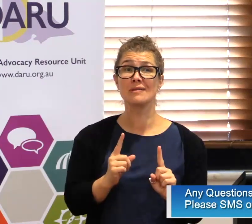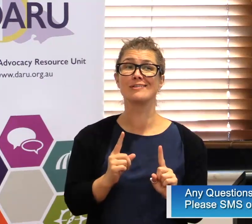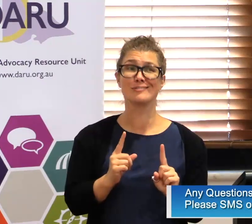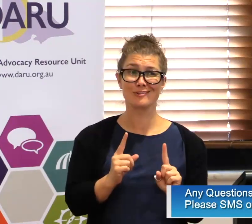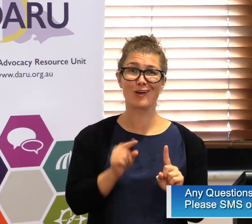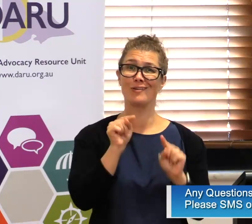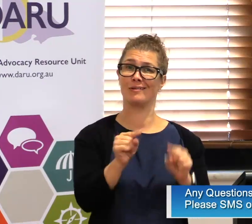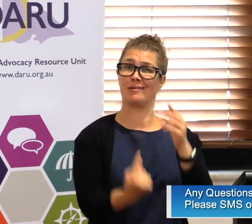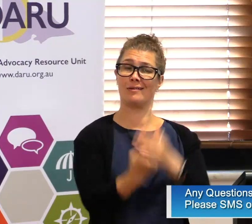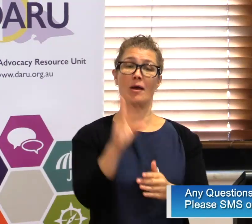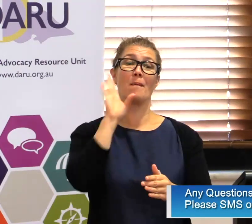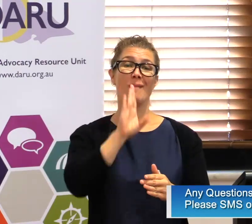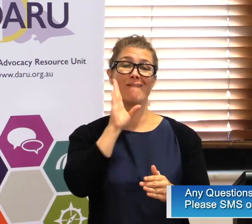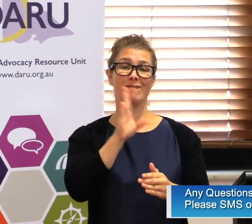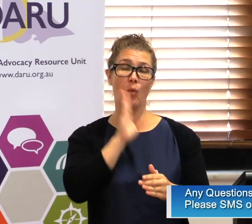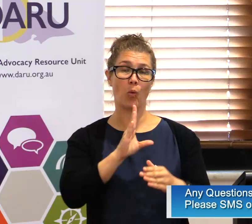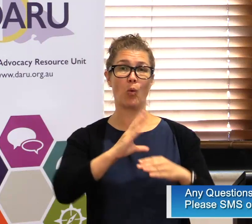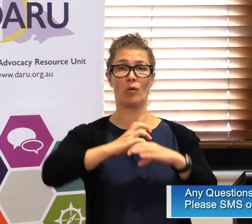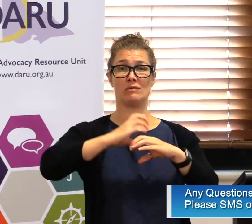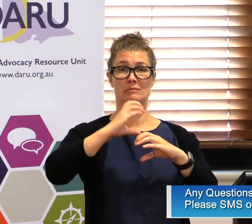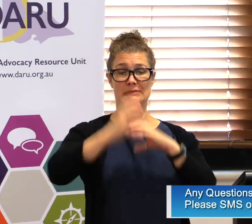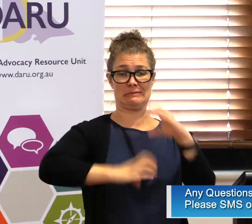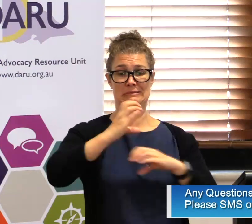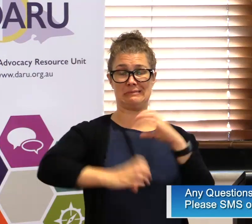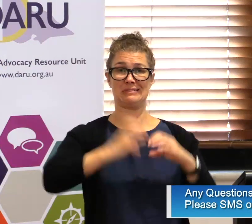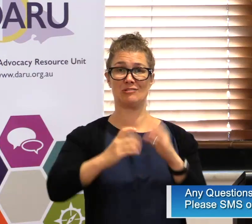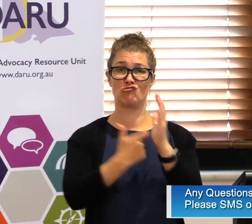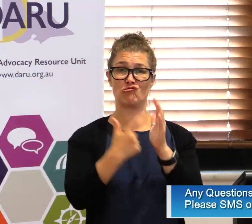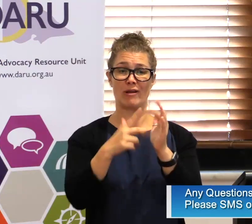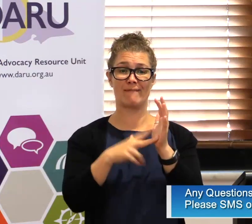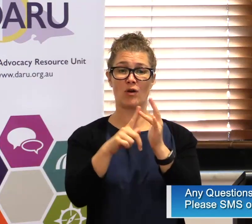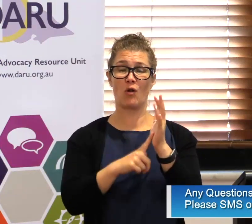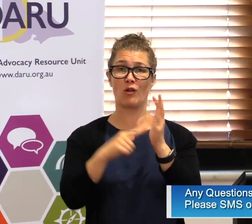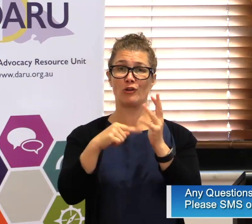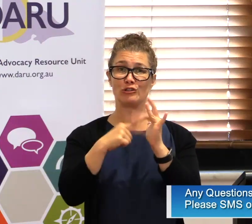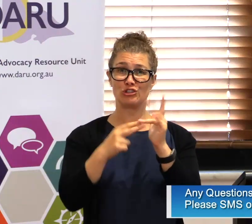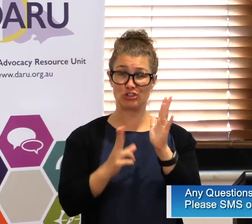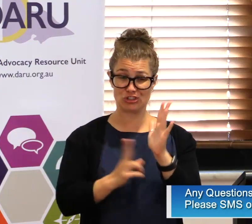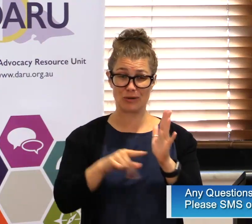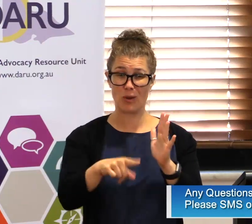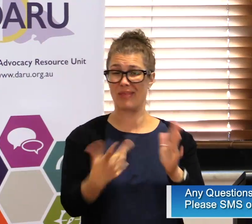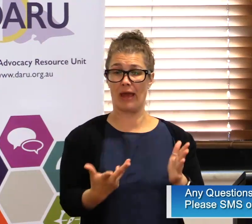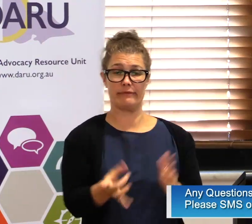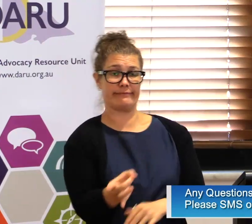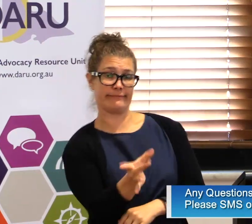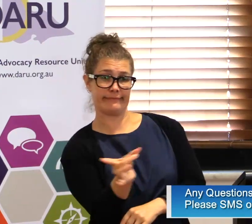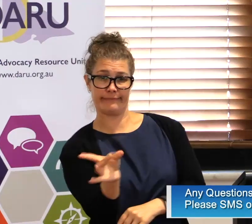the Industrial Revolution. It's the Industrial Revolution that kind of went, well, we're going to treat people like commodities, and they